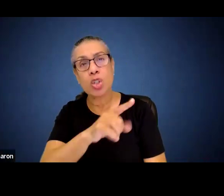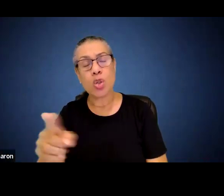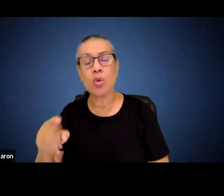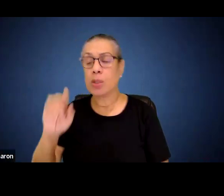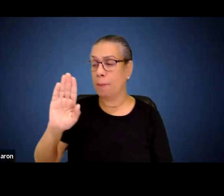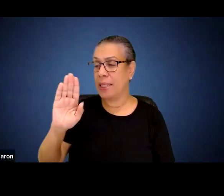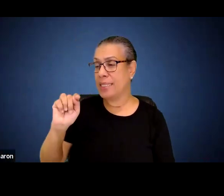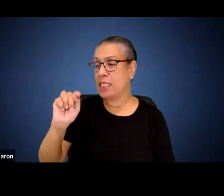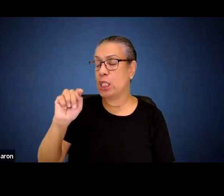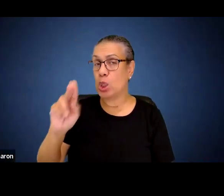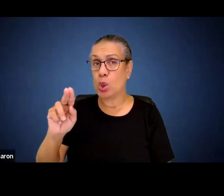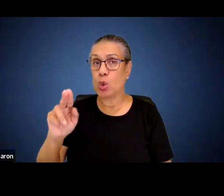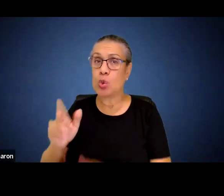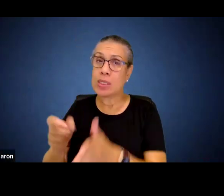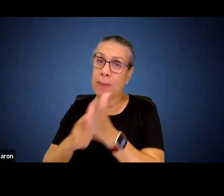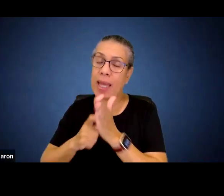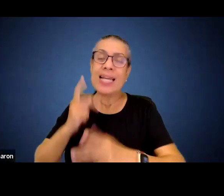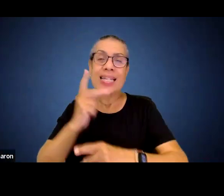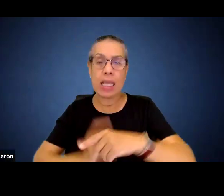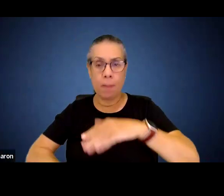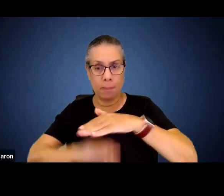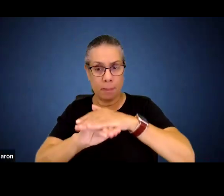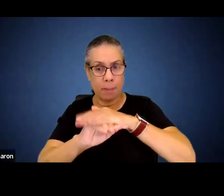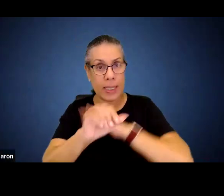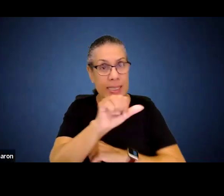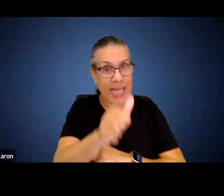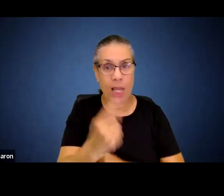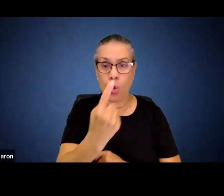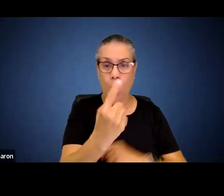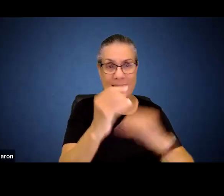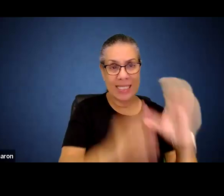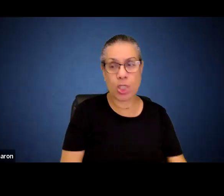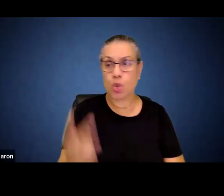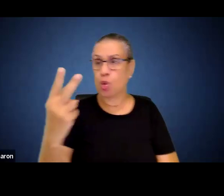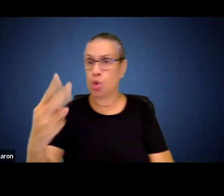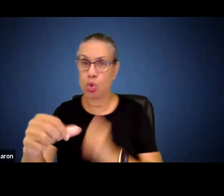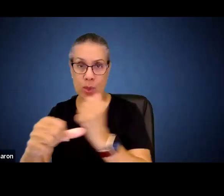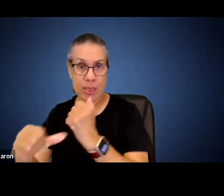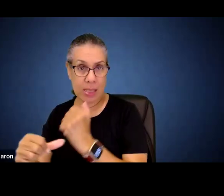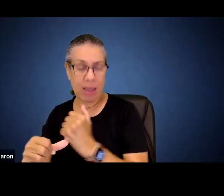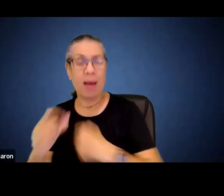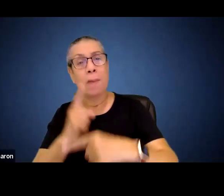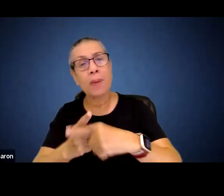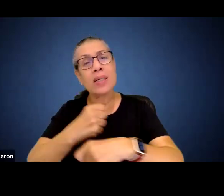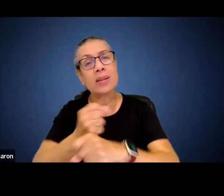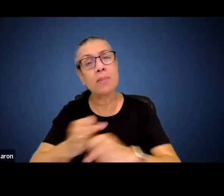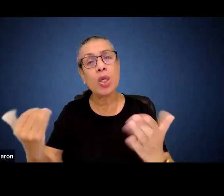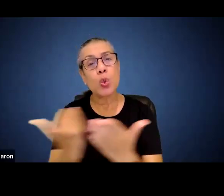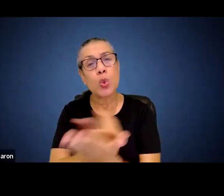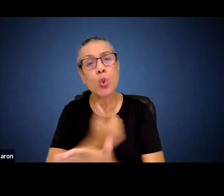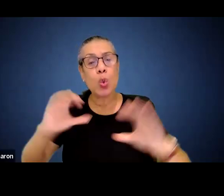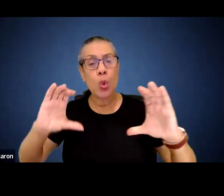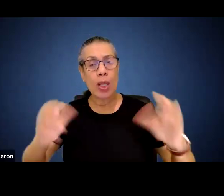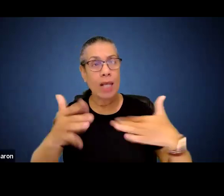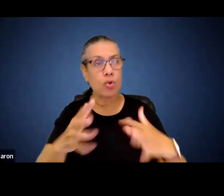demands to keep ABA classroom sizes capped at 10 students with 1 teacher and 2 paraprofessionals, as well as create new classrooms and or